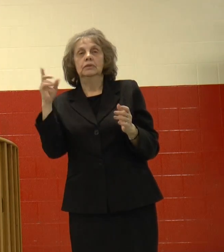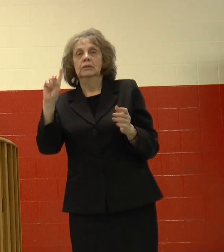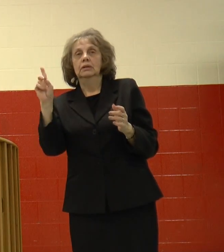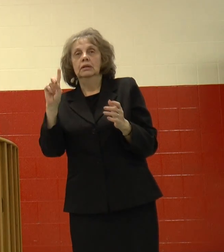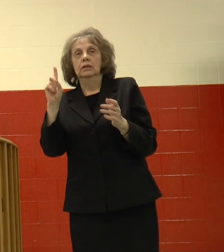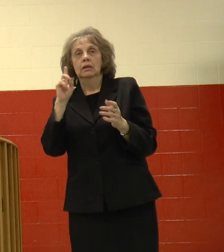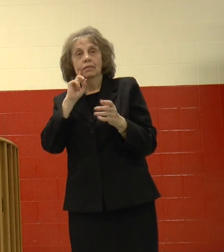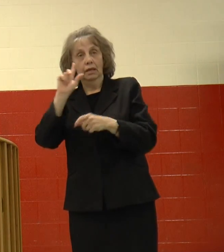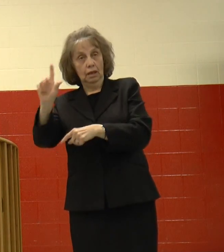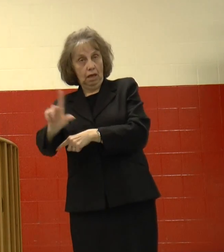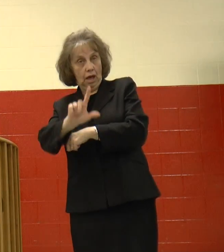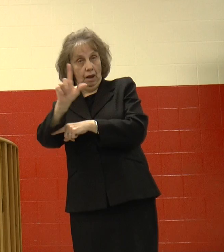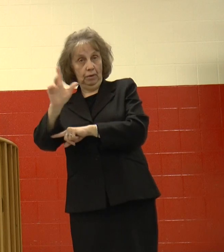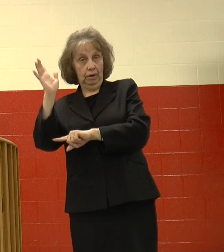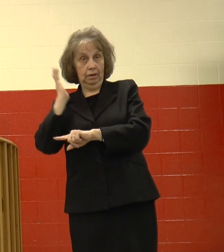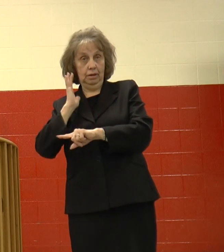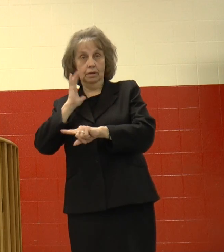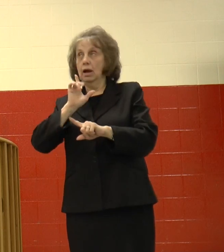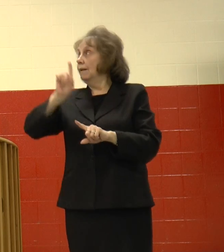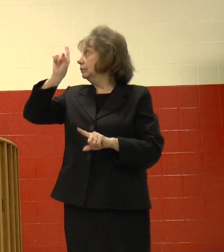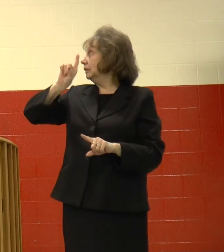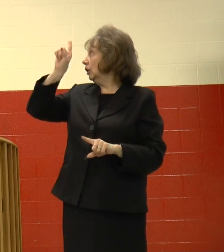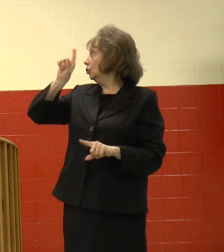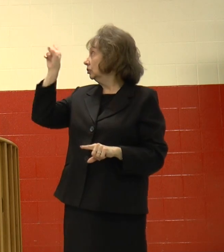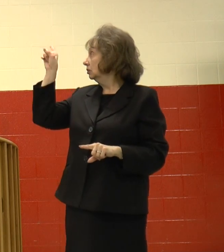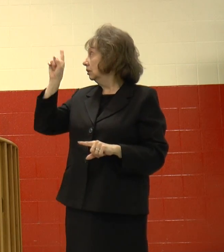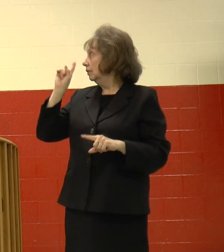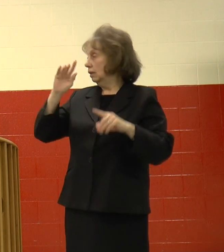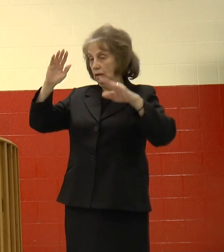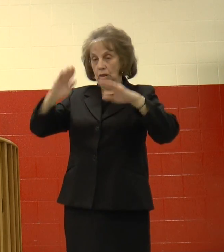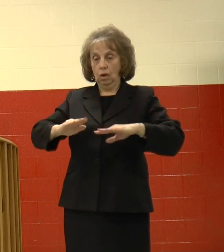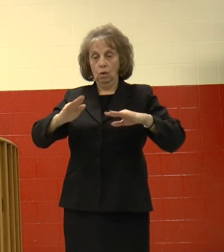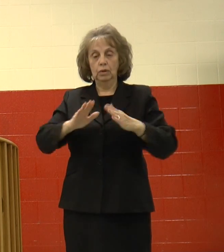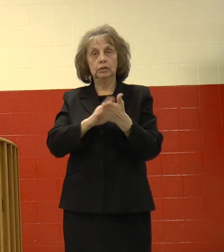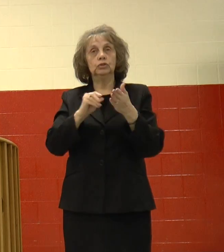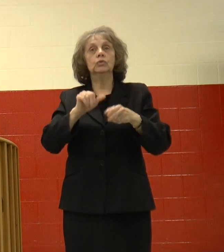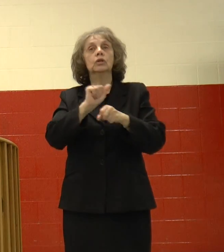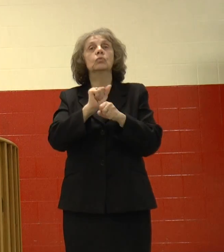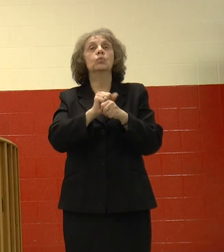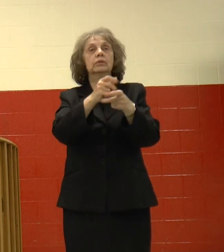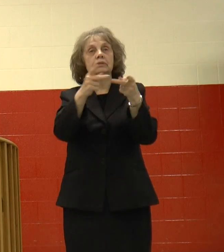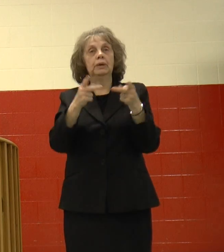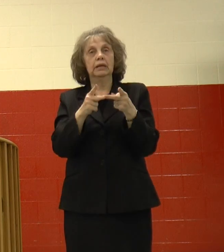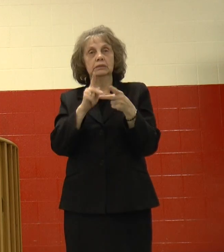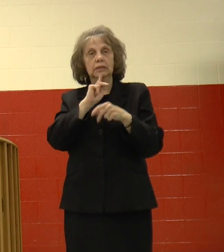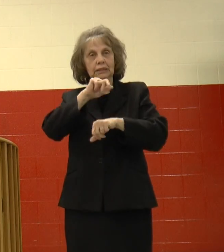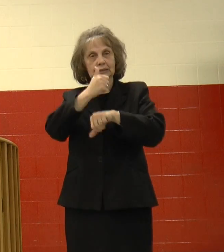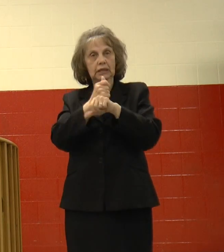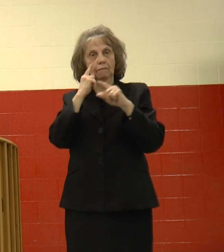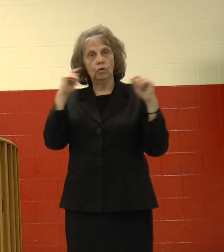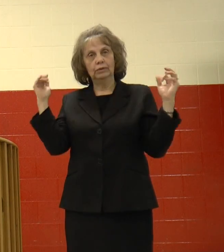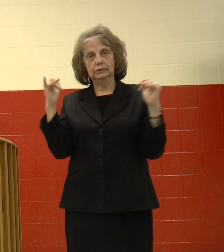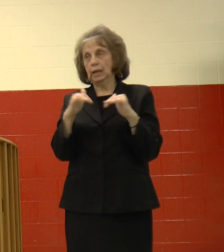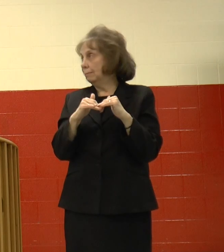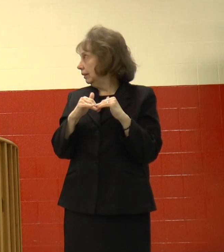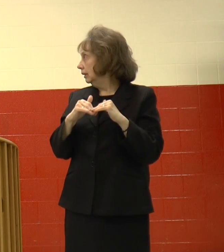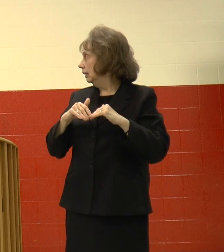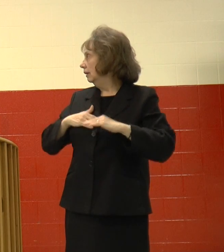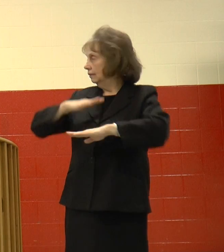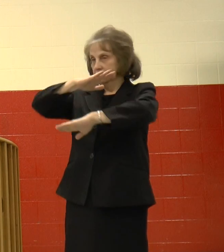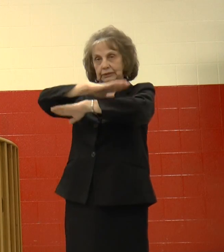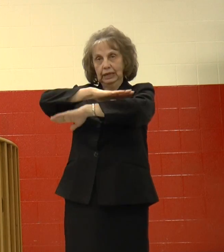traditional library, if you will, is upstairs. The lower area is a student workspace, but here it's set up for an assembly. There's a stage in the